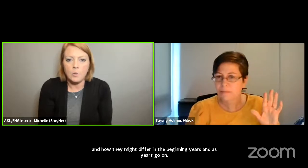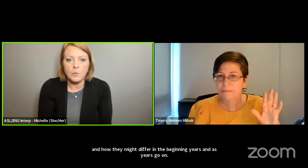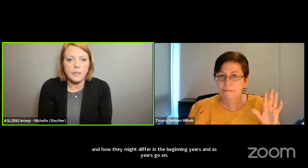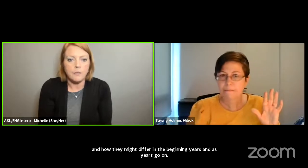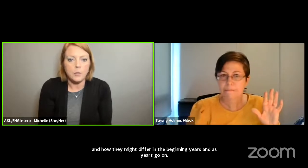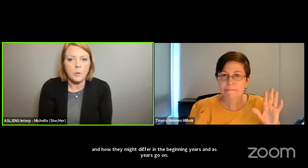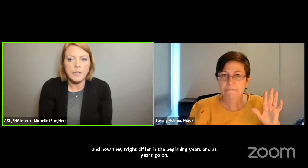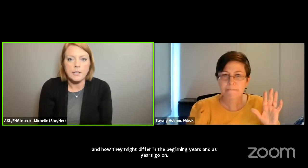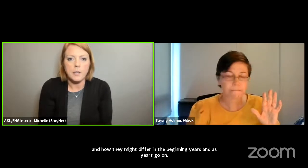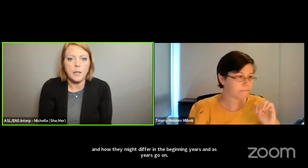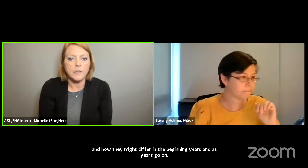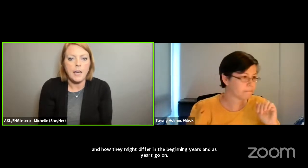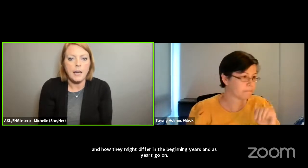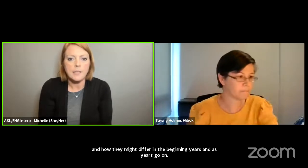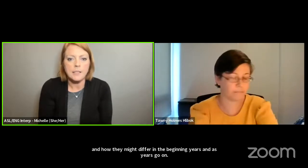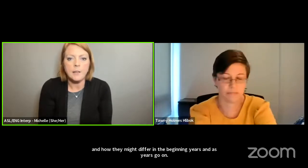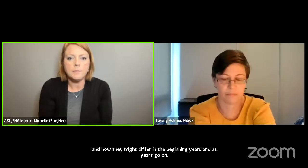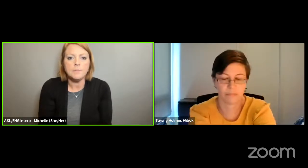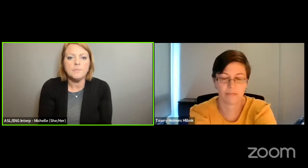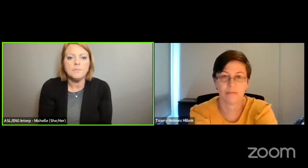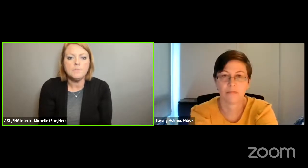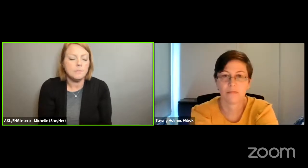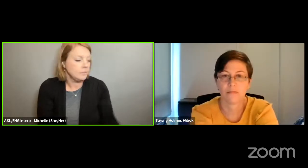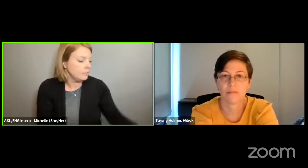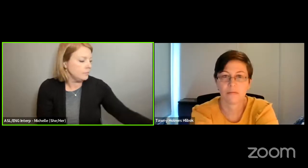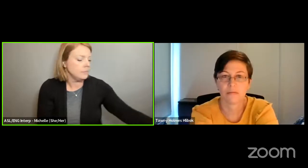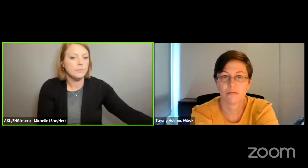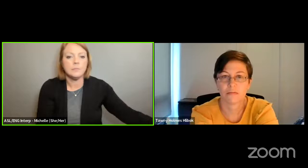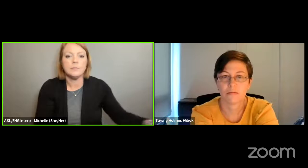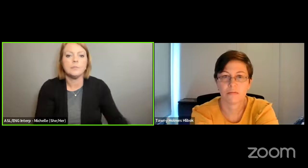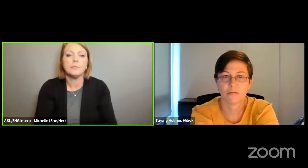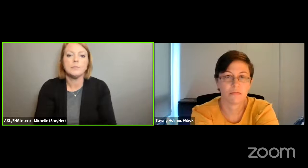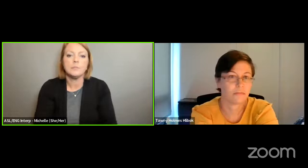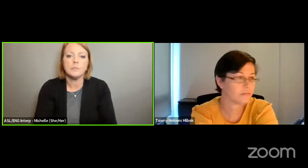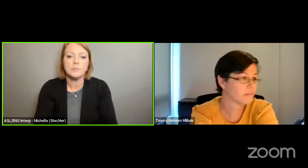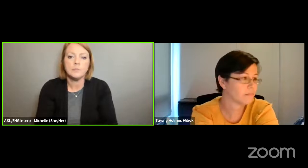And hopefully everyone has been able to access that.